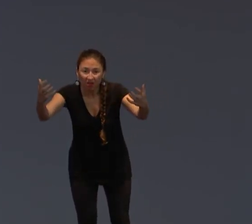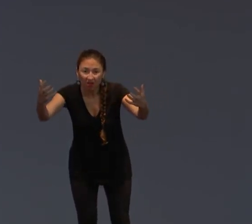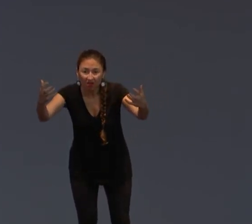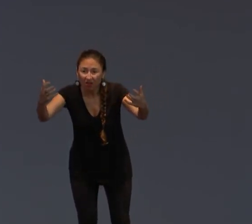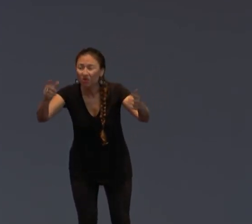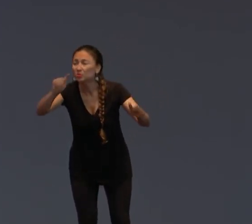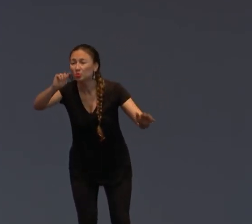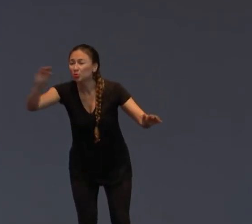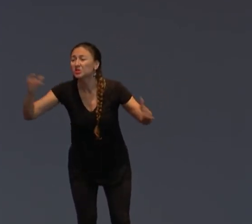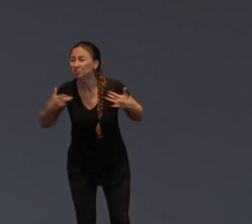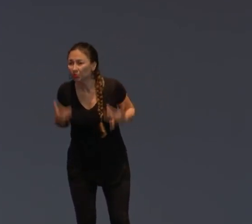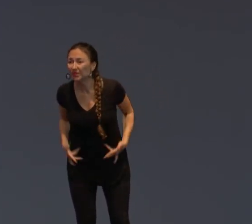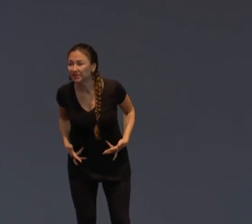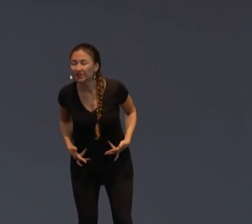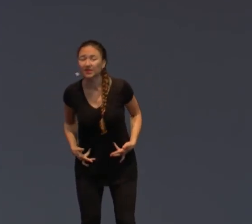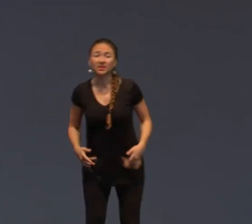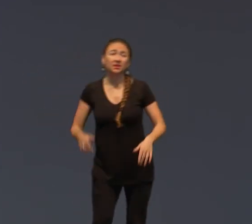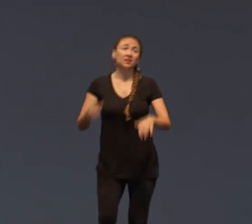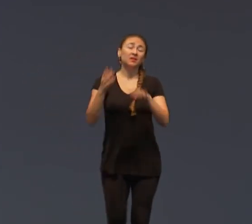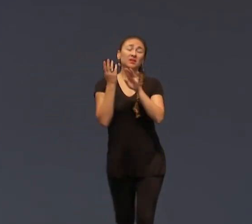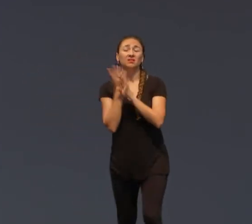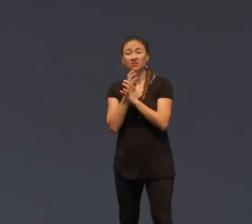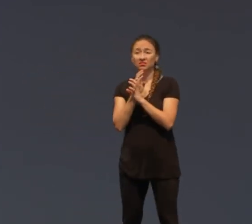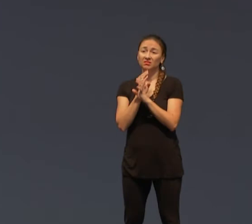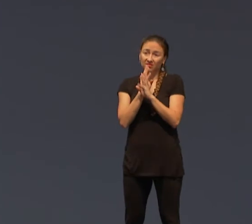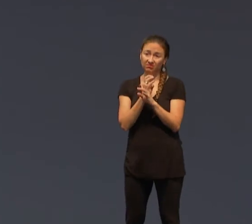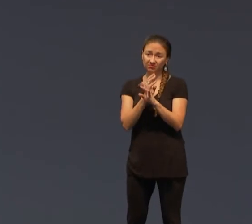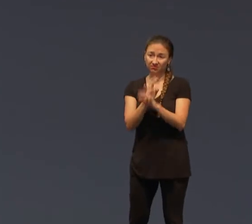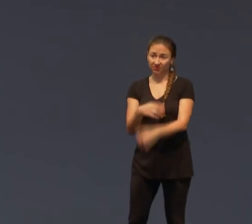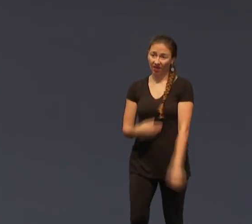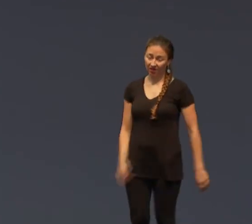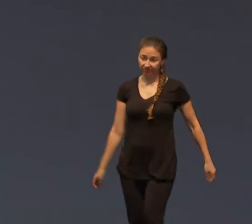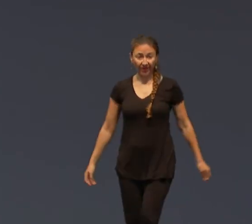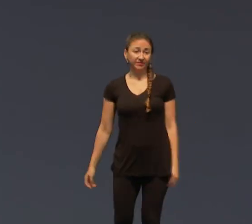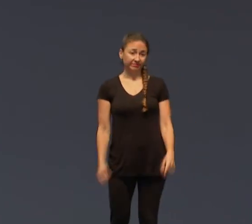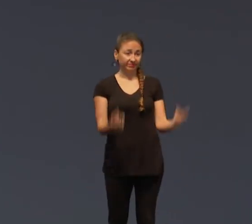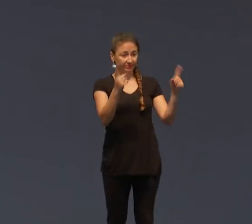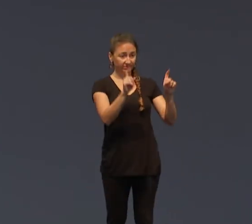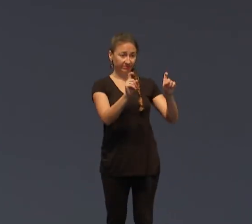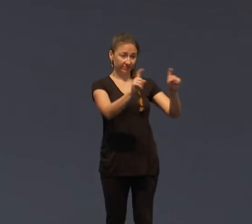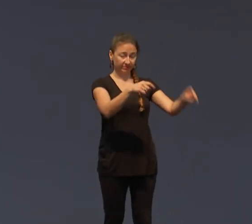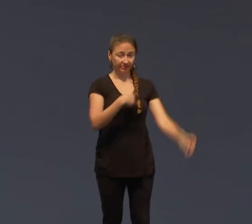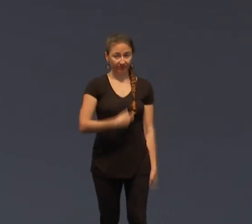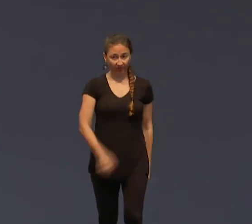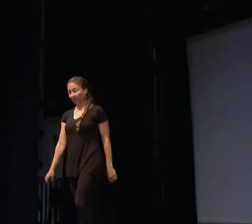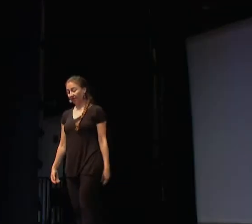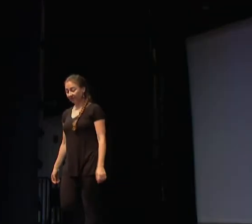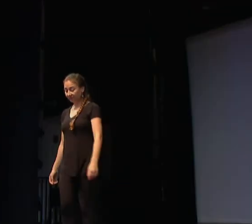So we go outside, right? Do I need to tell you the story? You all know the story. You know what's going to